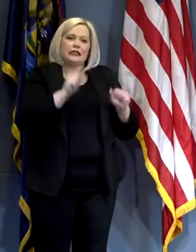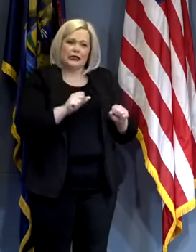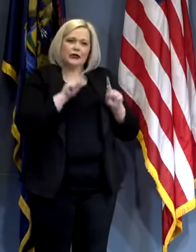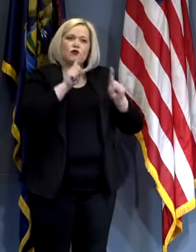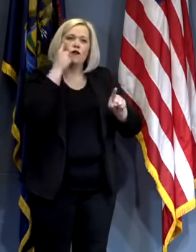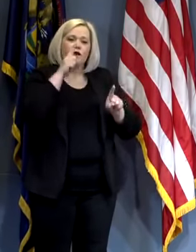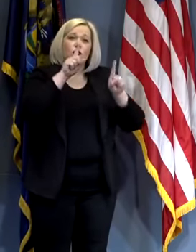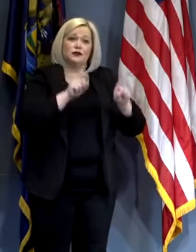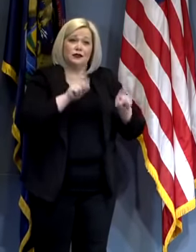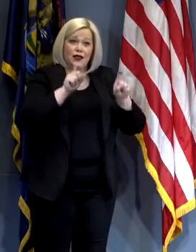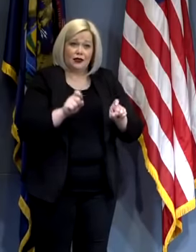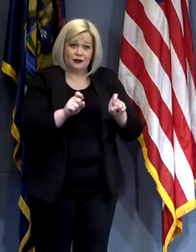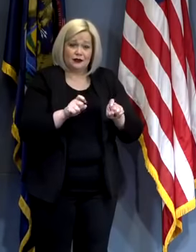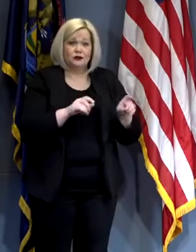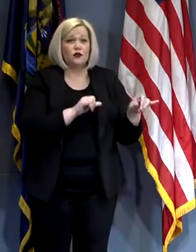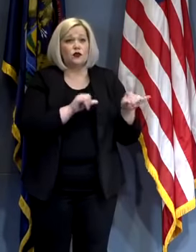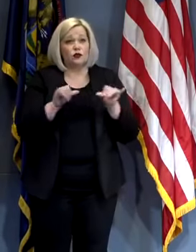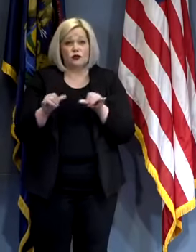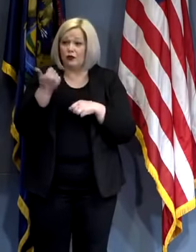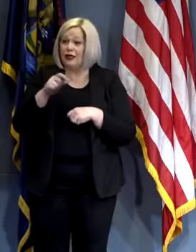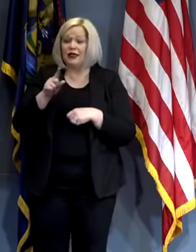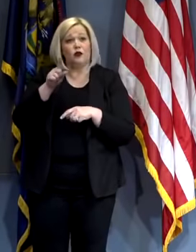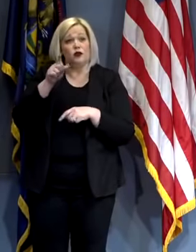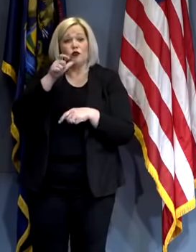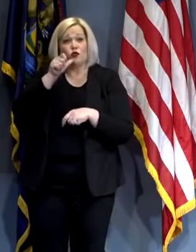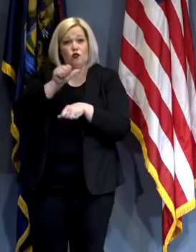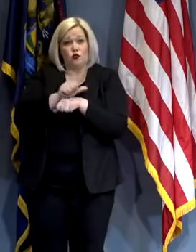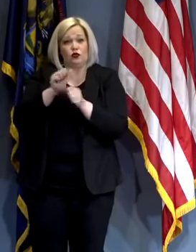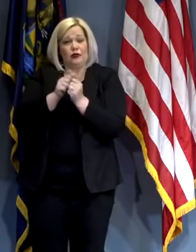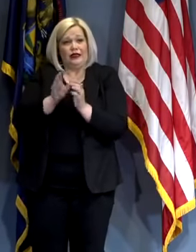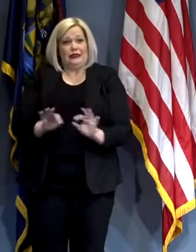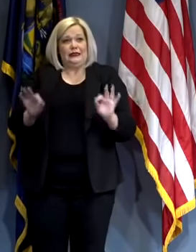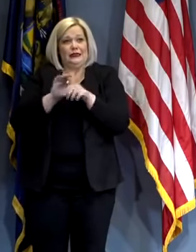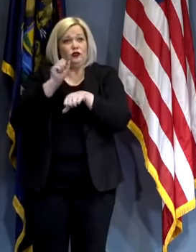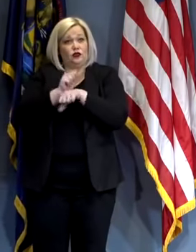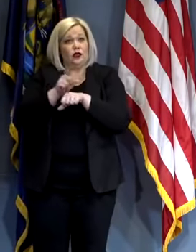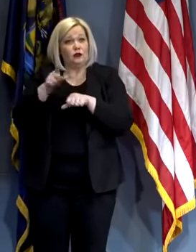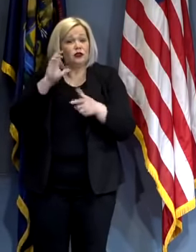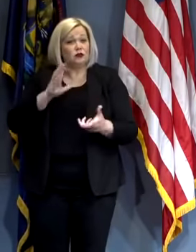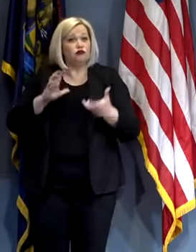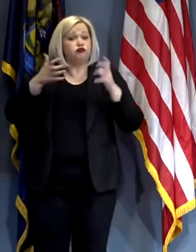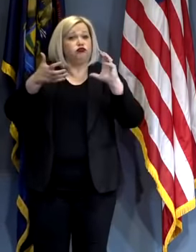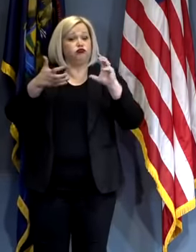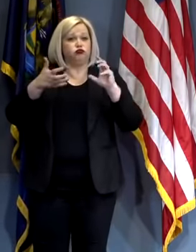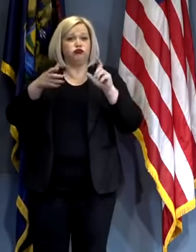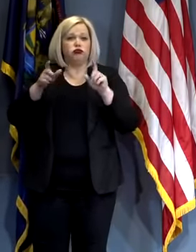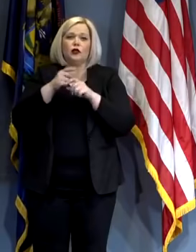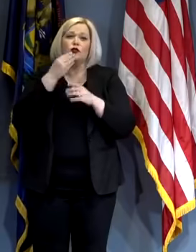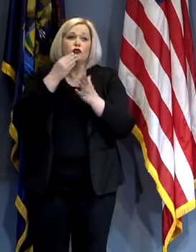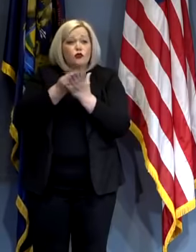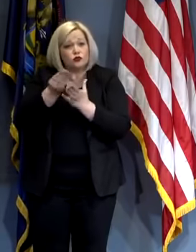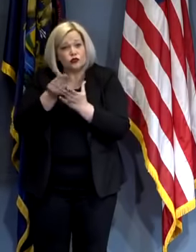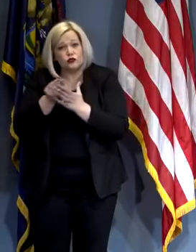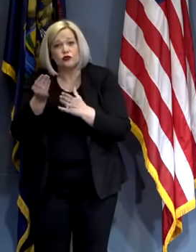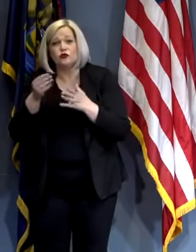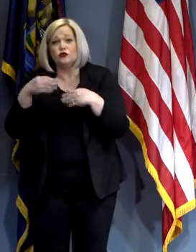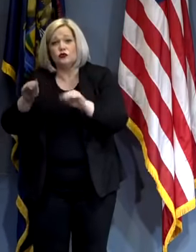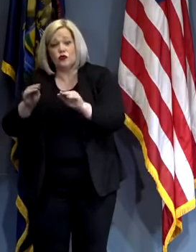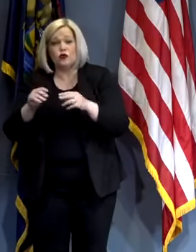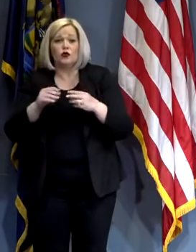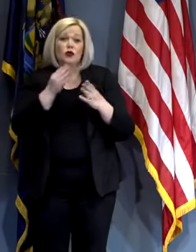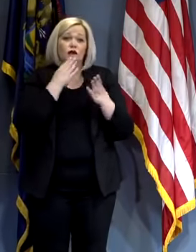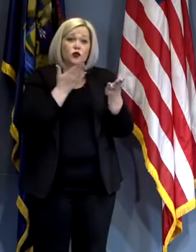test. Additionally, anyone who works in an essential job during this crisis, such as in a grocery store, food